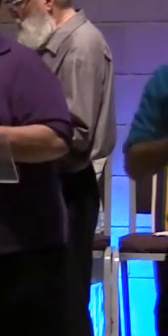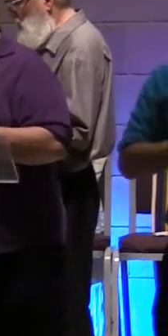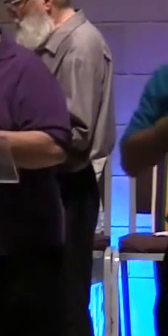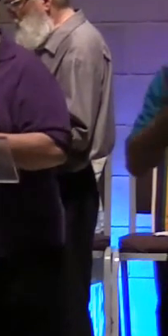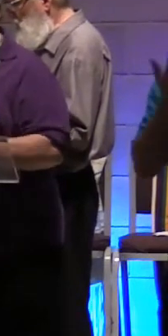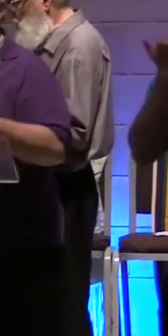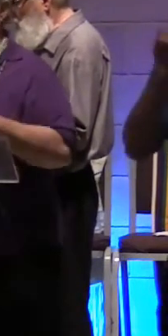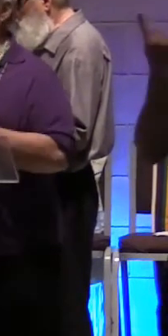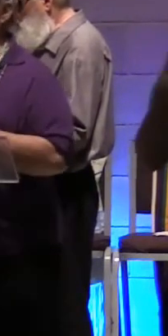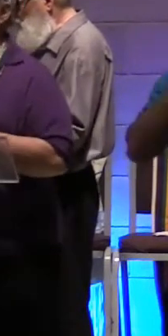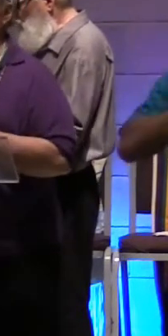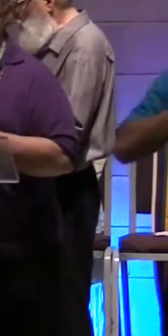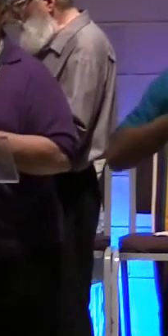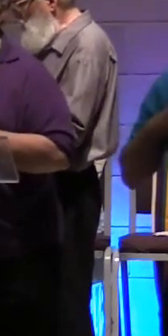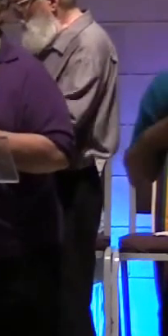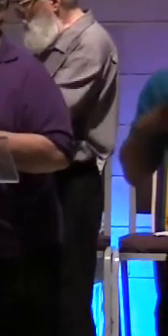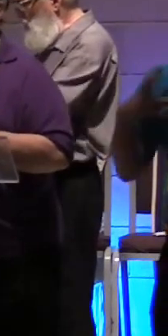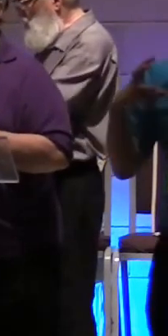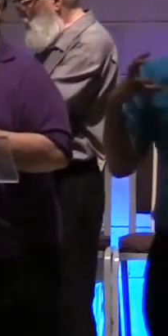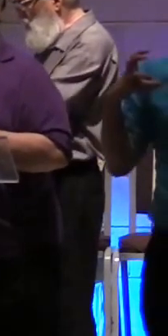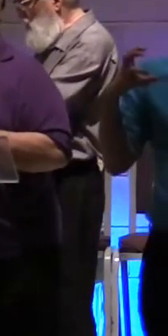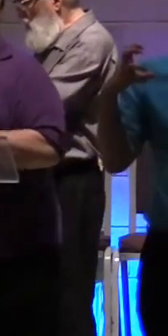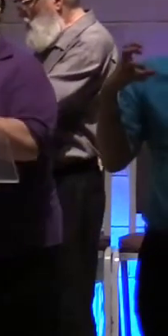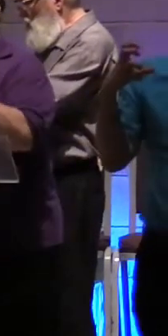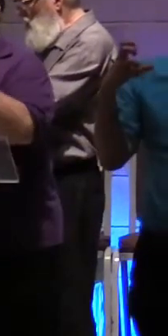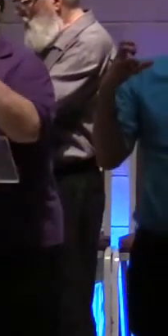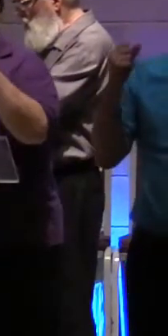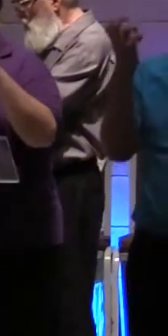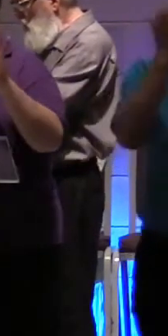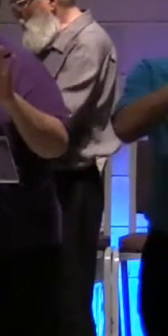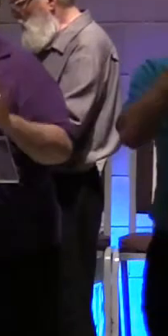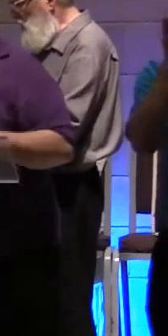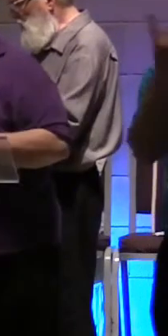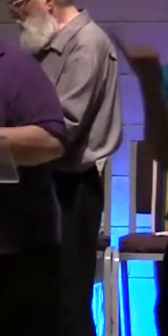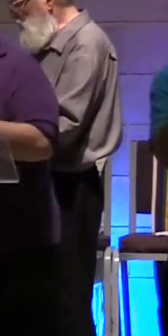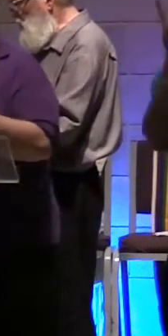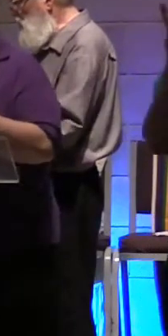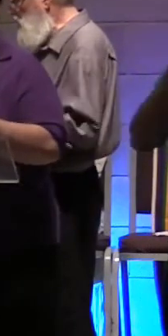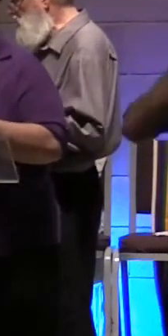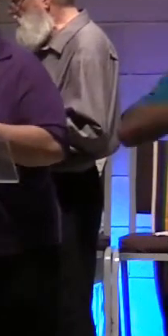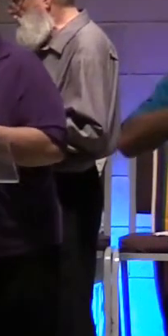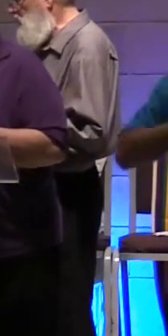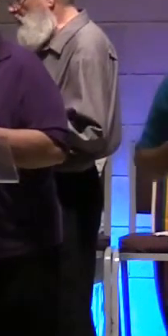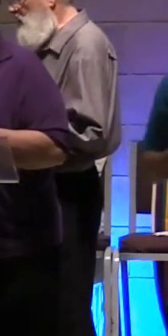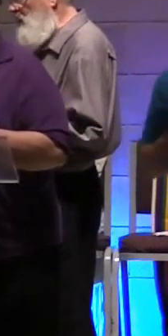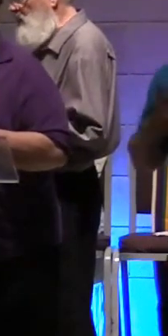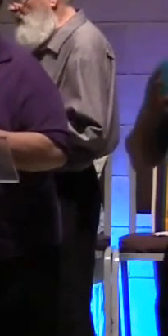there's something inside so strong. Oh, something inside